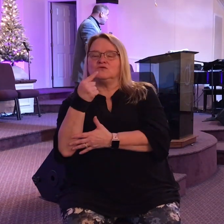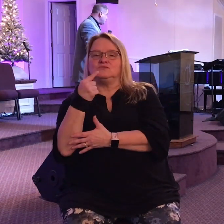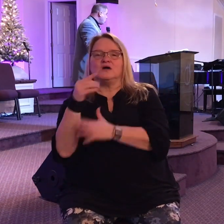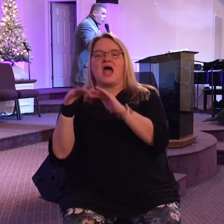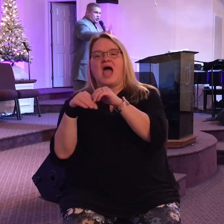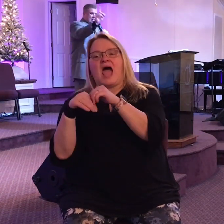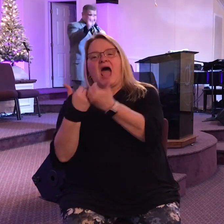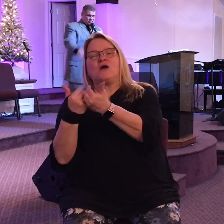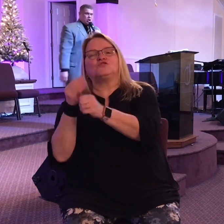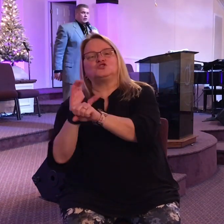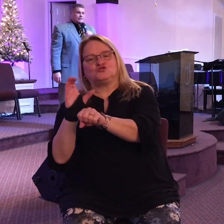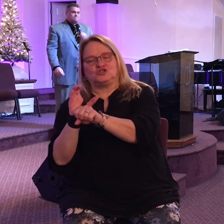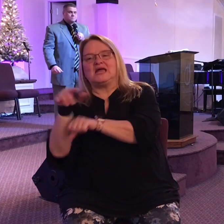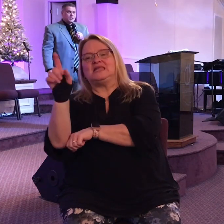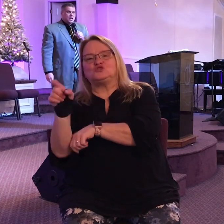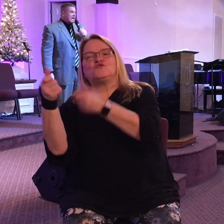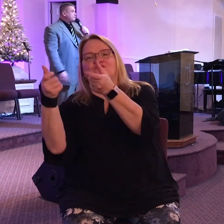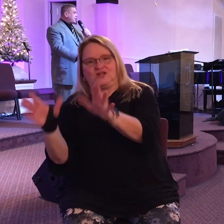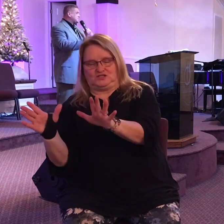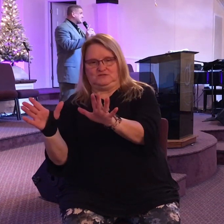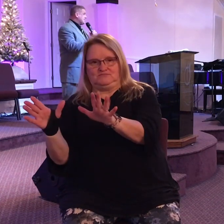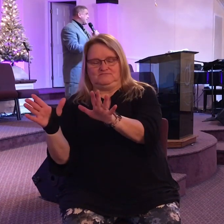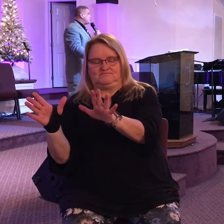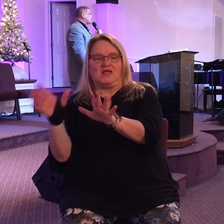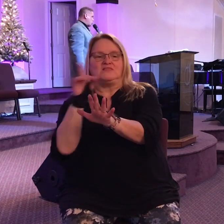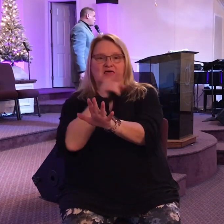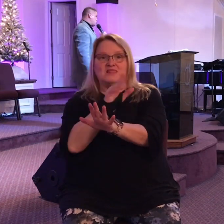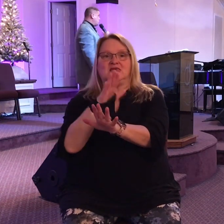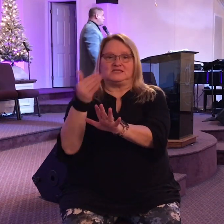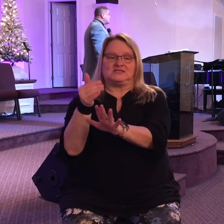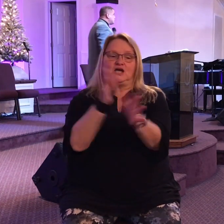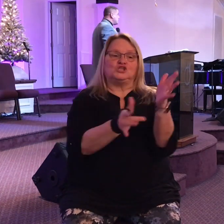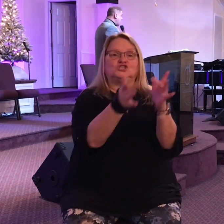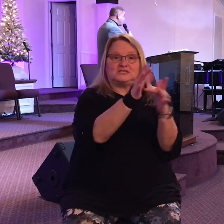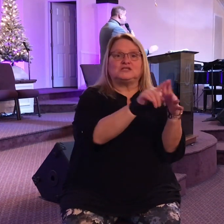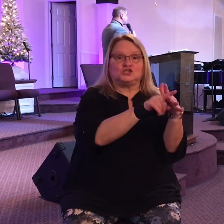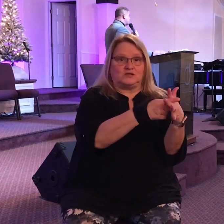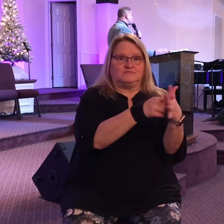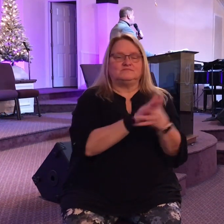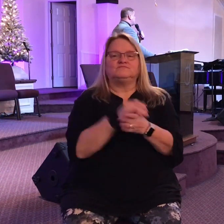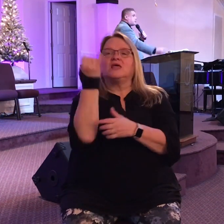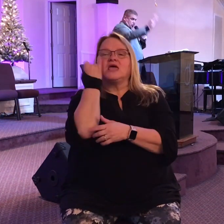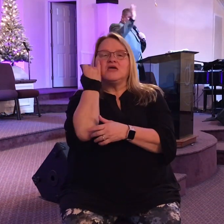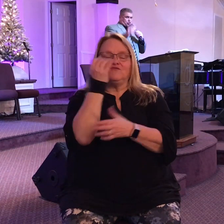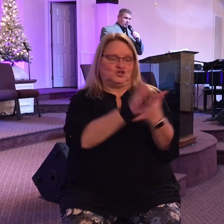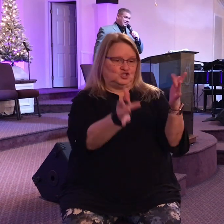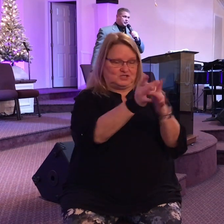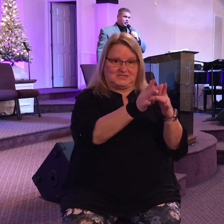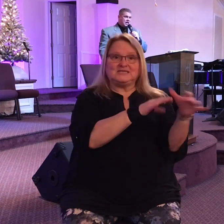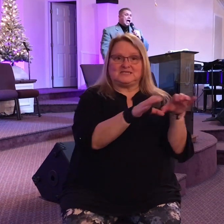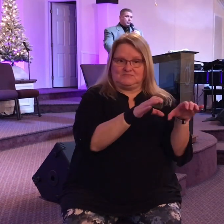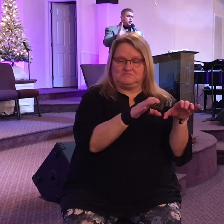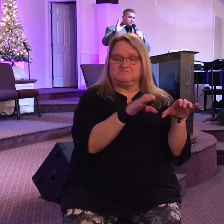finish what Jesus started. Amen. If Jesus did it, the church should do it. If Jesus taught it, the church